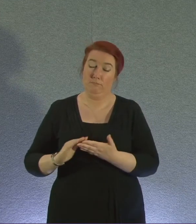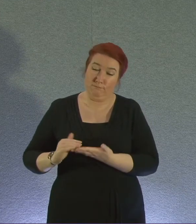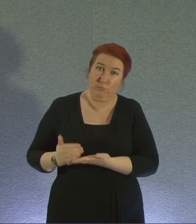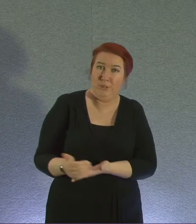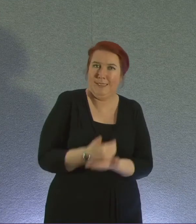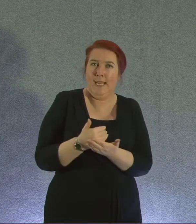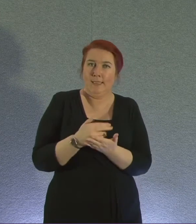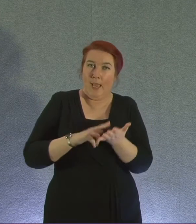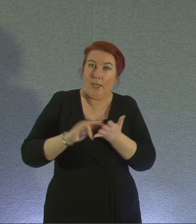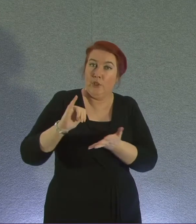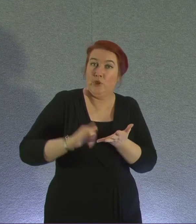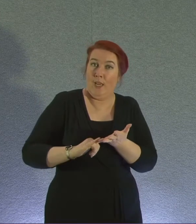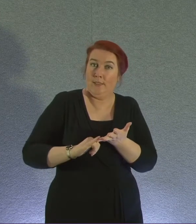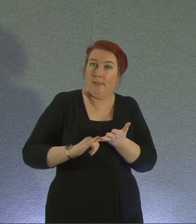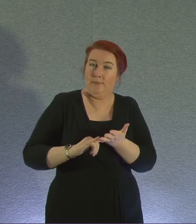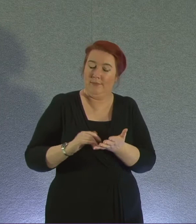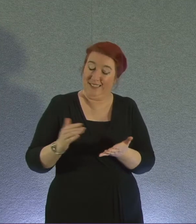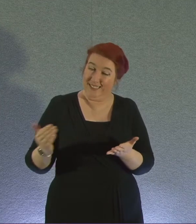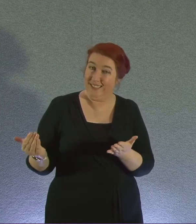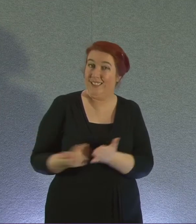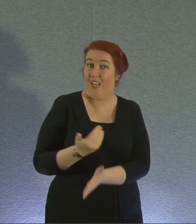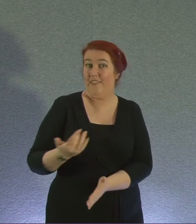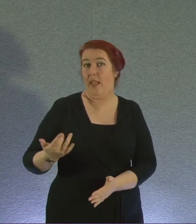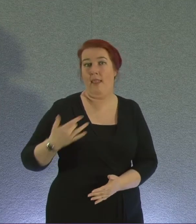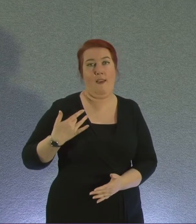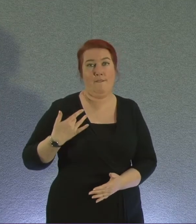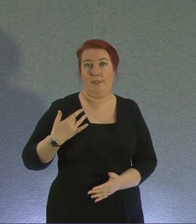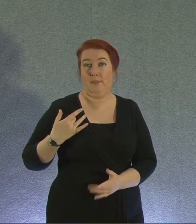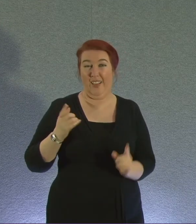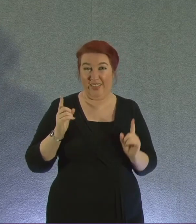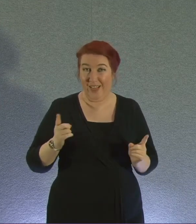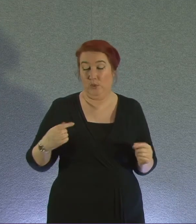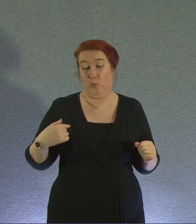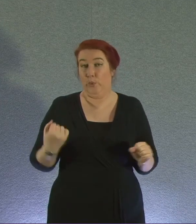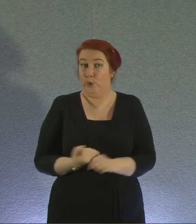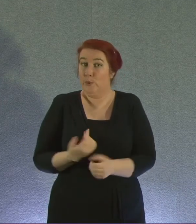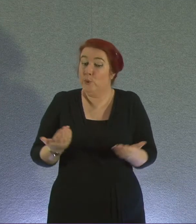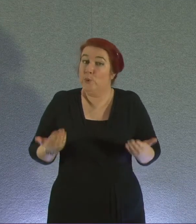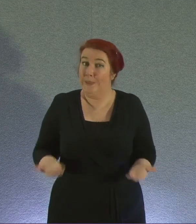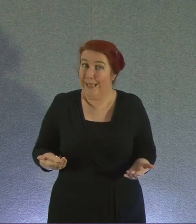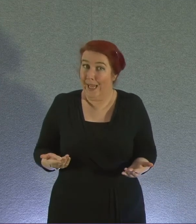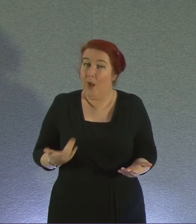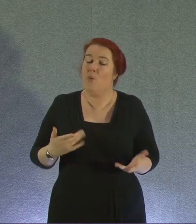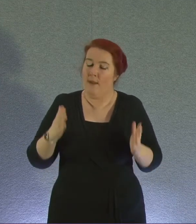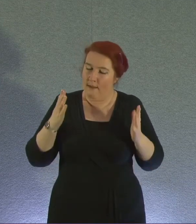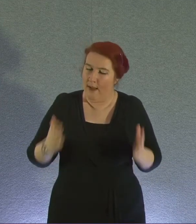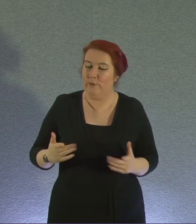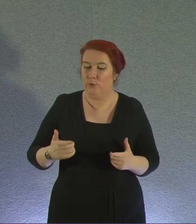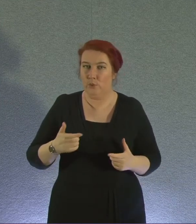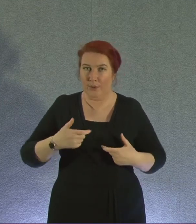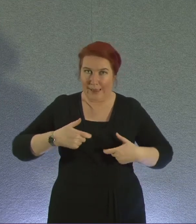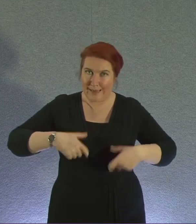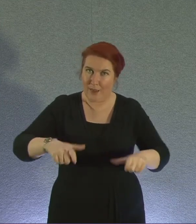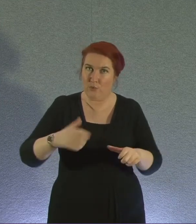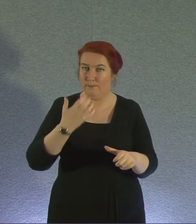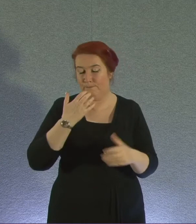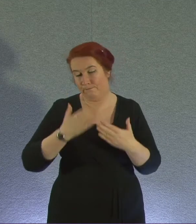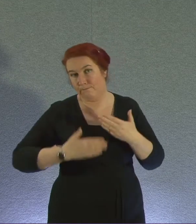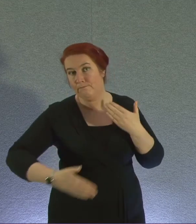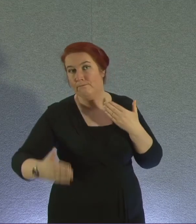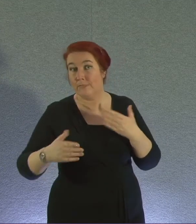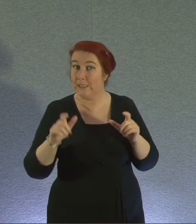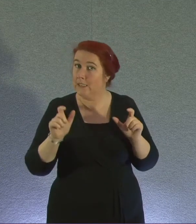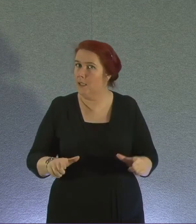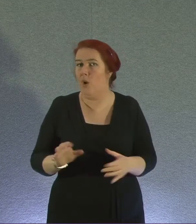NHS. Save lives. That's what we're doing today, and that's what we will have to go on doing for a period to come. Stay at